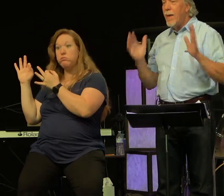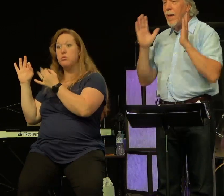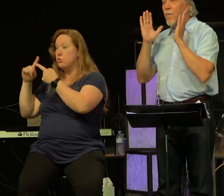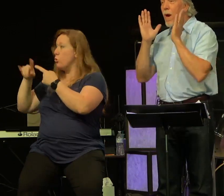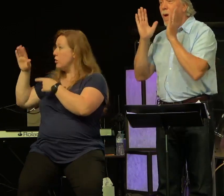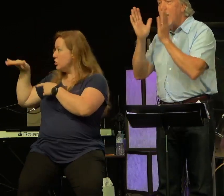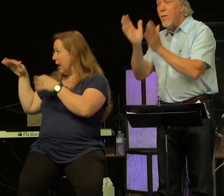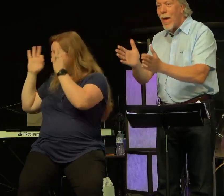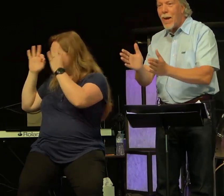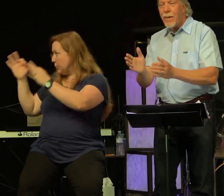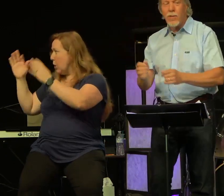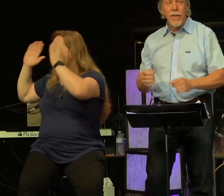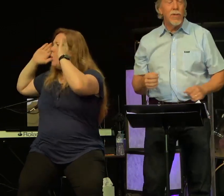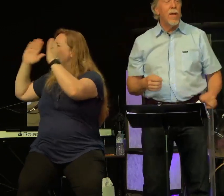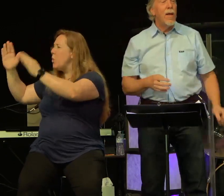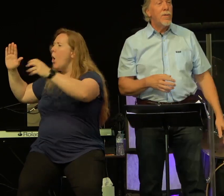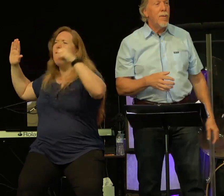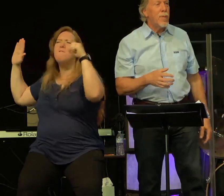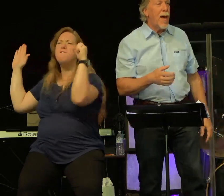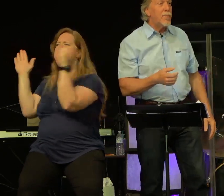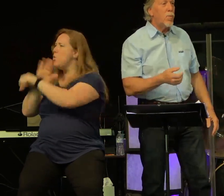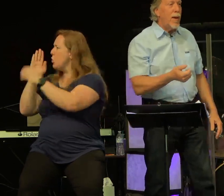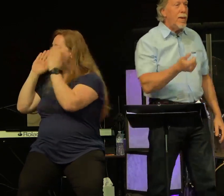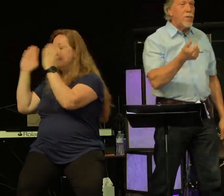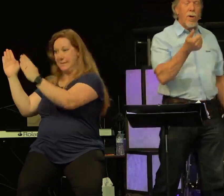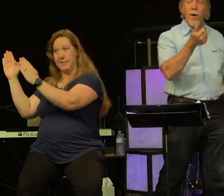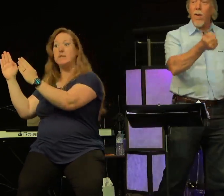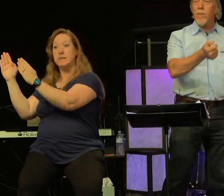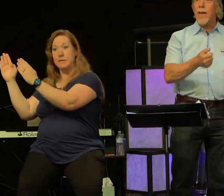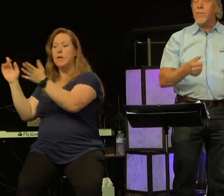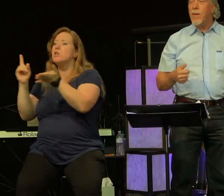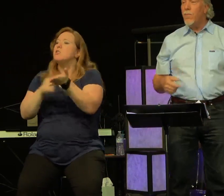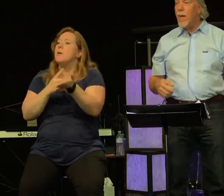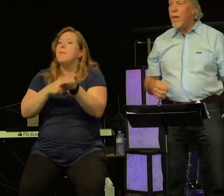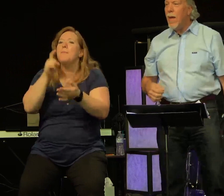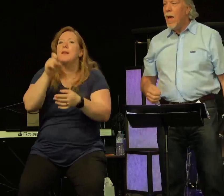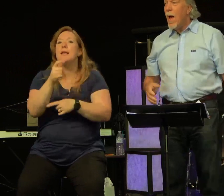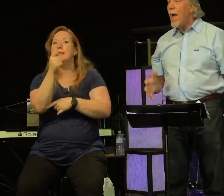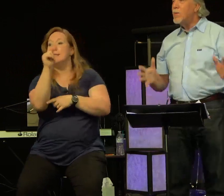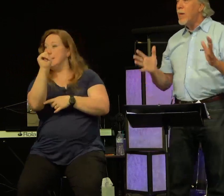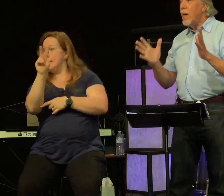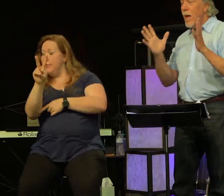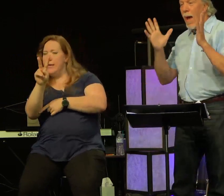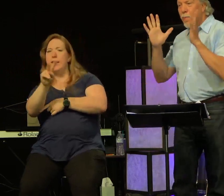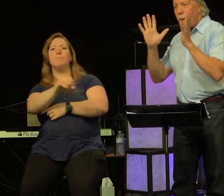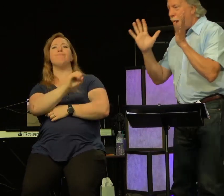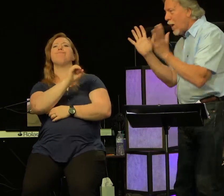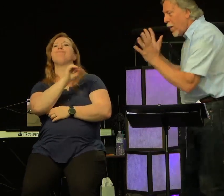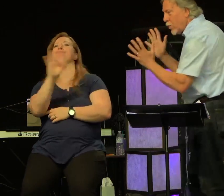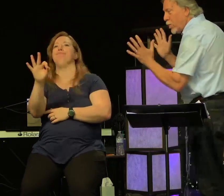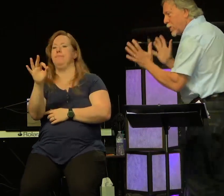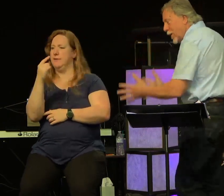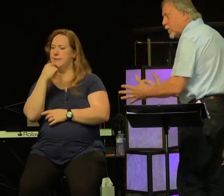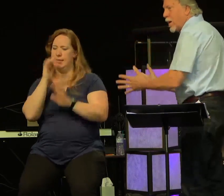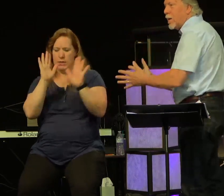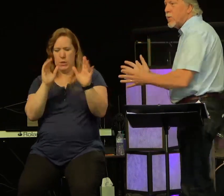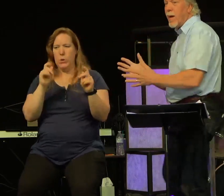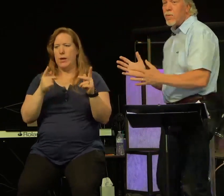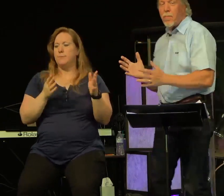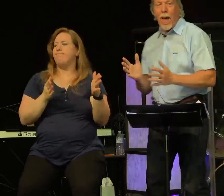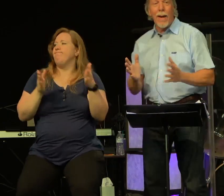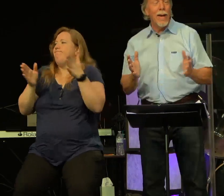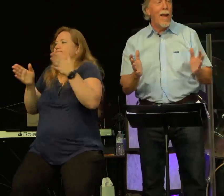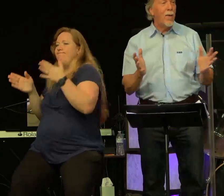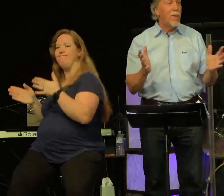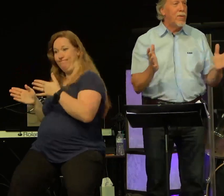and give our undivided attention. Sometimes we need to turn off that TV and say, and position